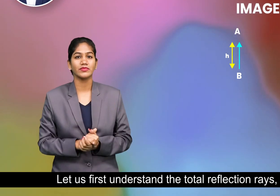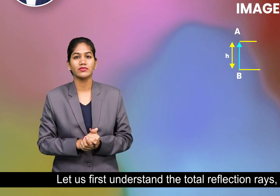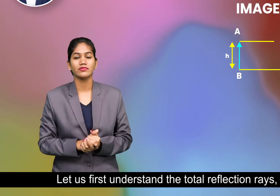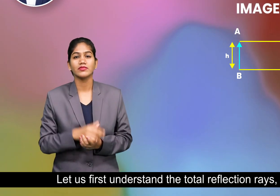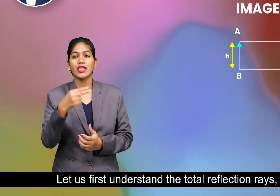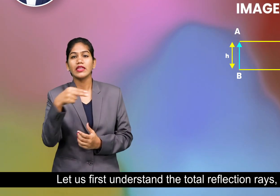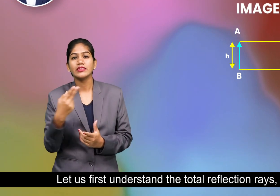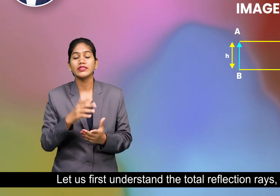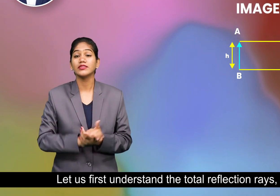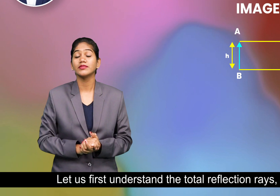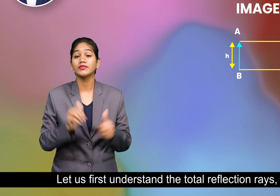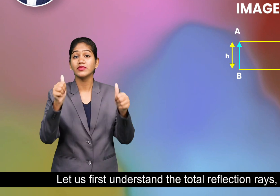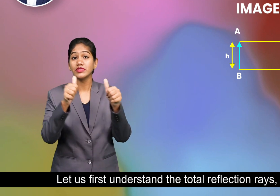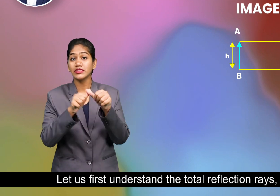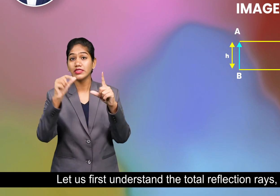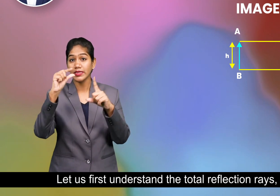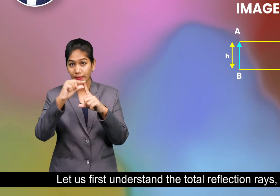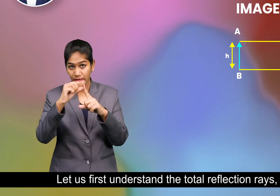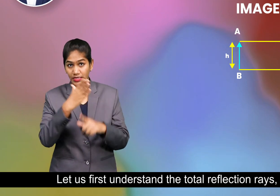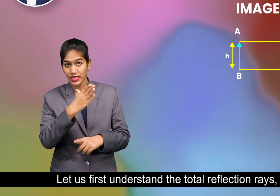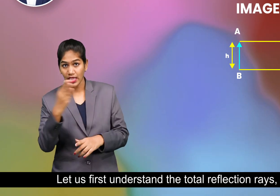namely AP and BO.